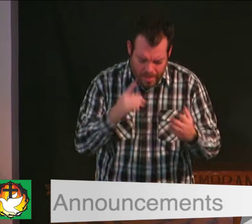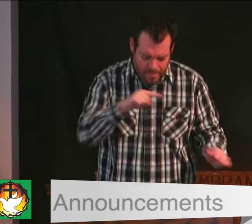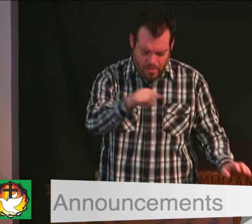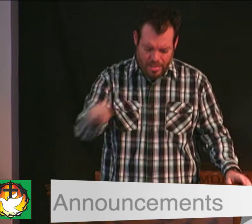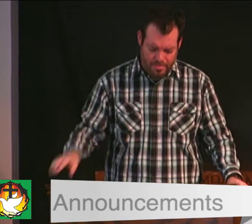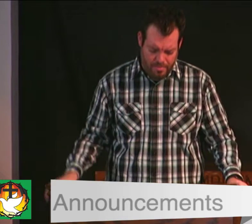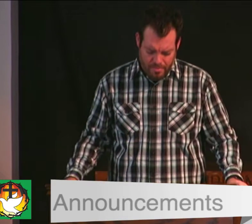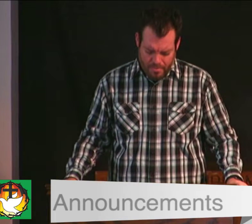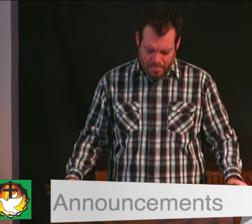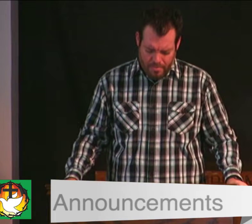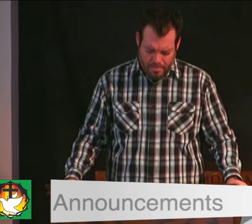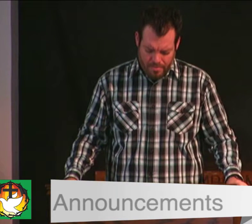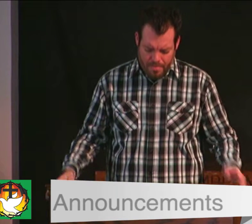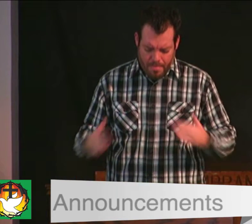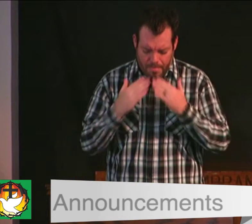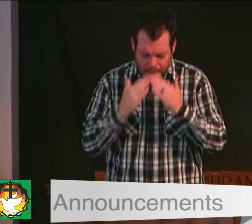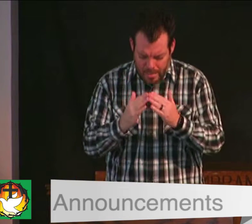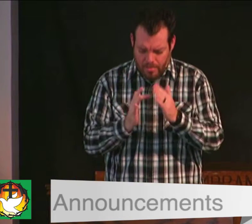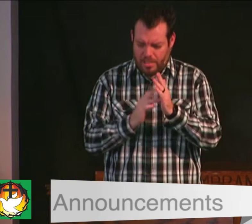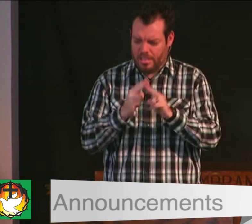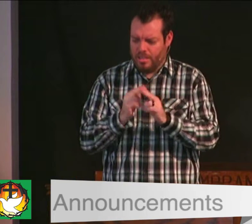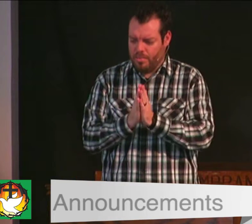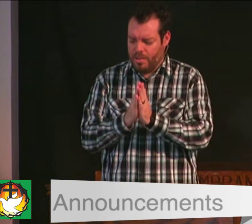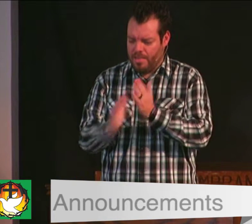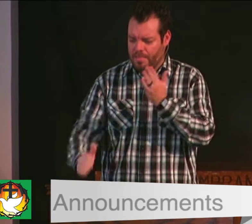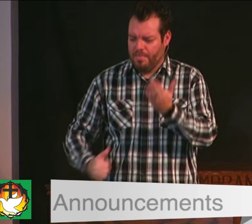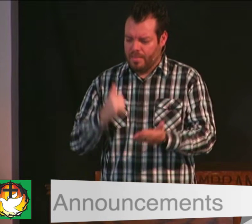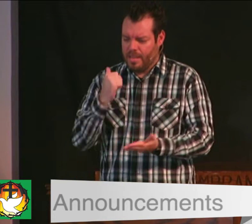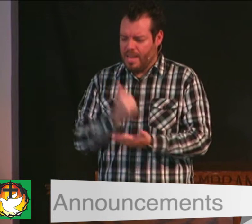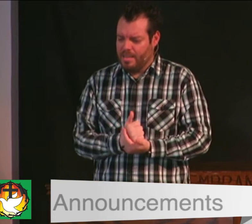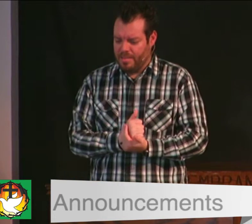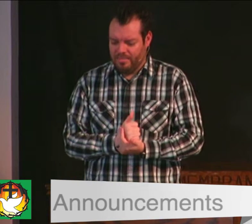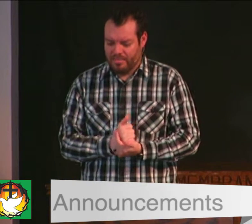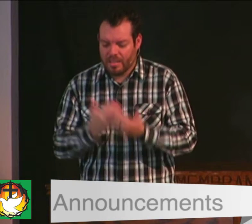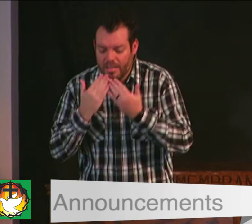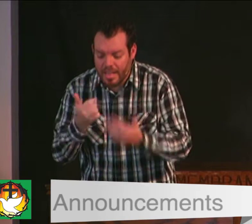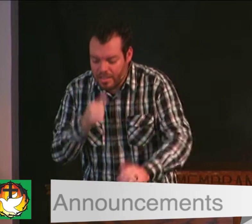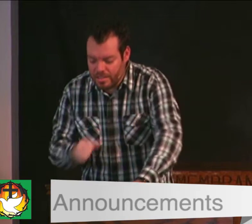provide for them. Thank you. In Jesus' name we pray. Amen. Thank you, girls.